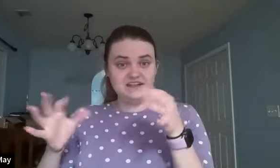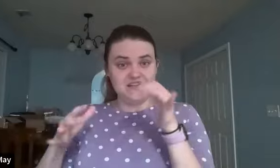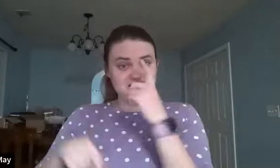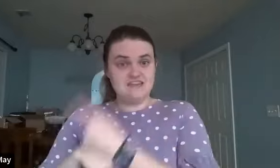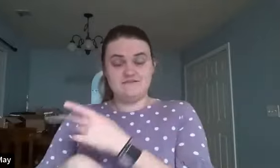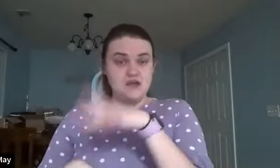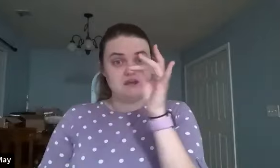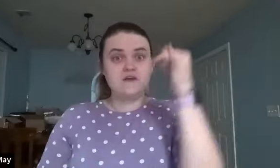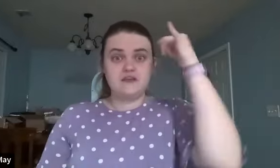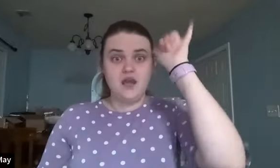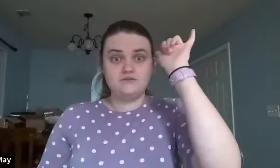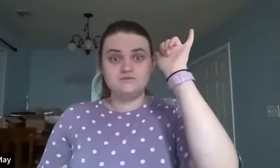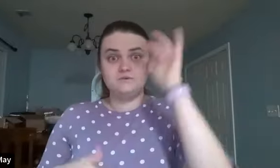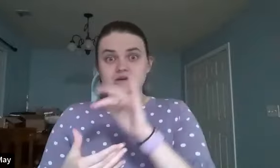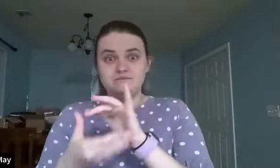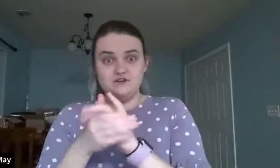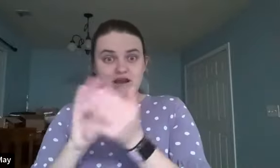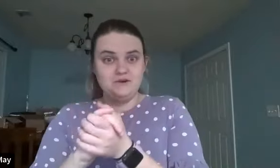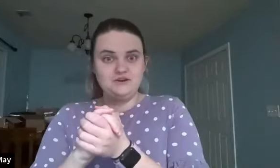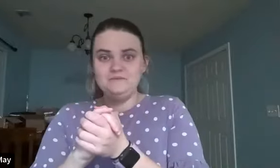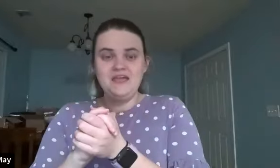that day they found out that cows were what was our hamburger.